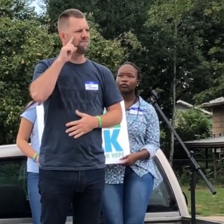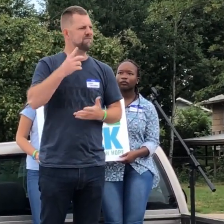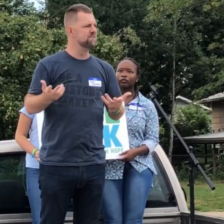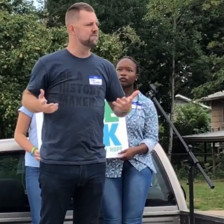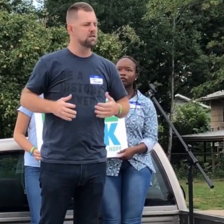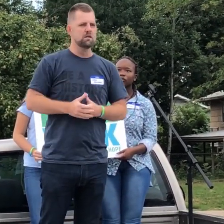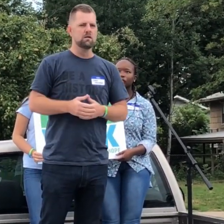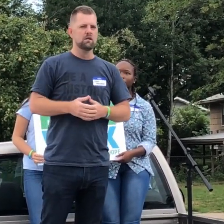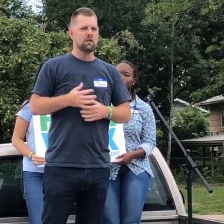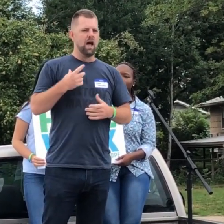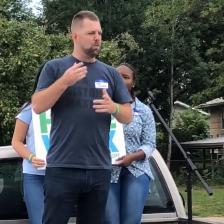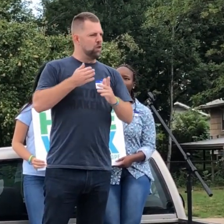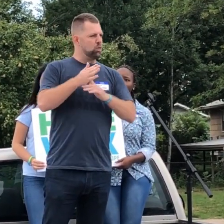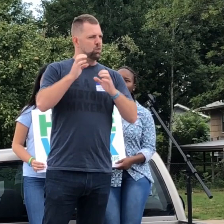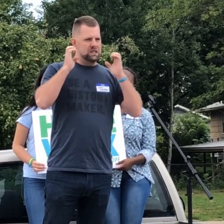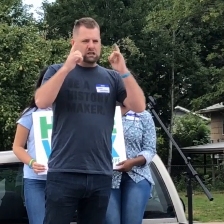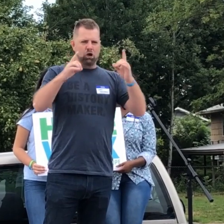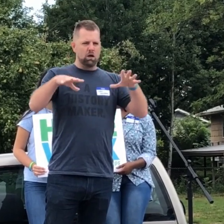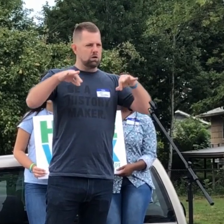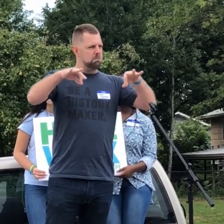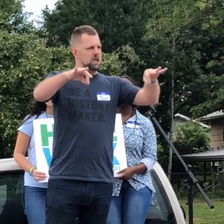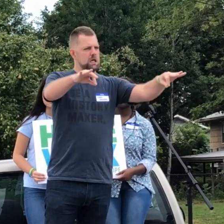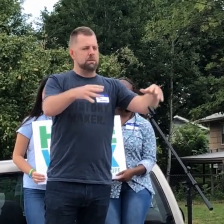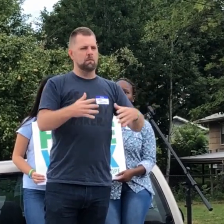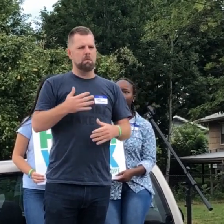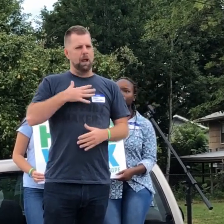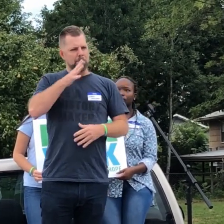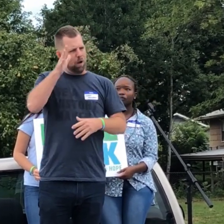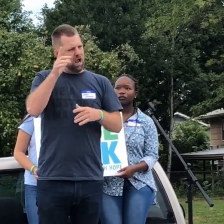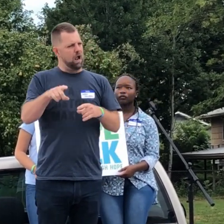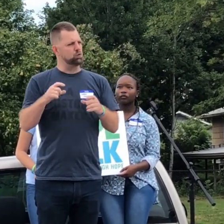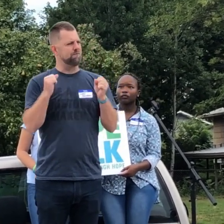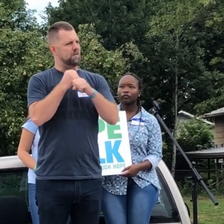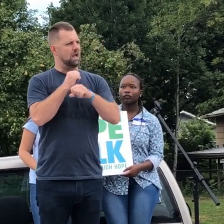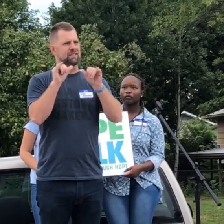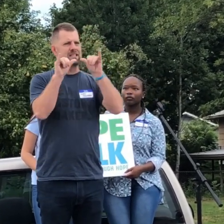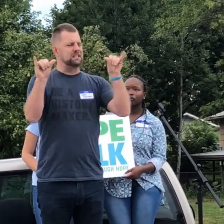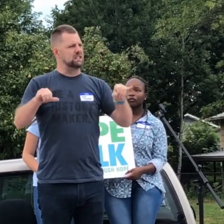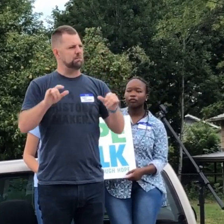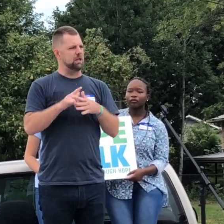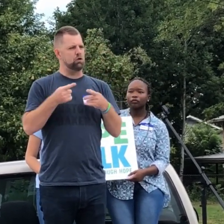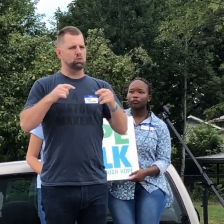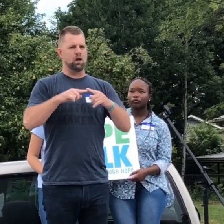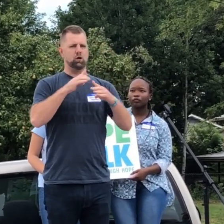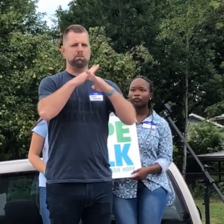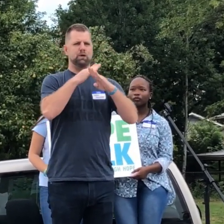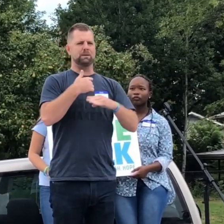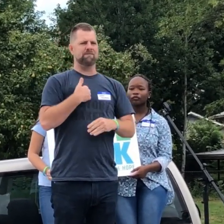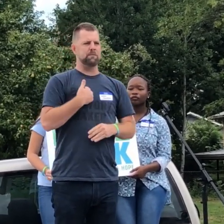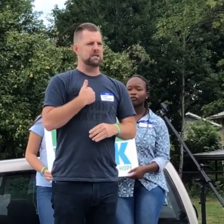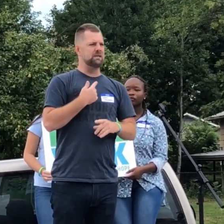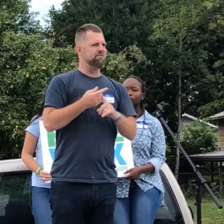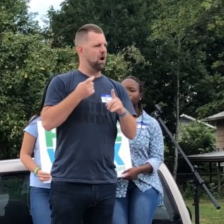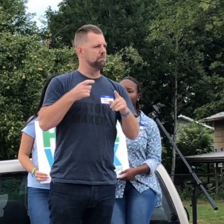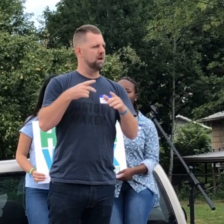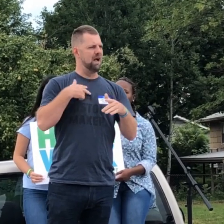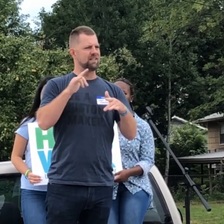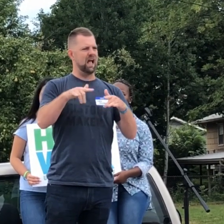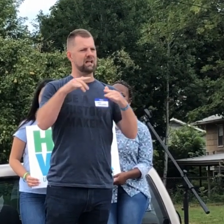public school. I was the only deaf person there. I went through the educational system. I picked up things. My parents fought the system to